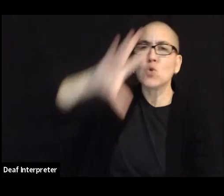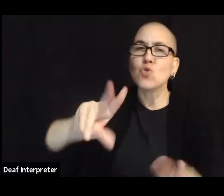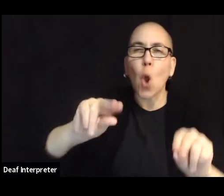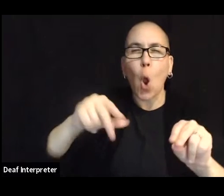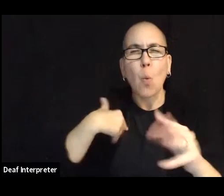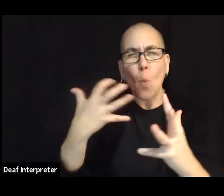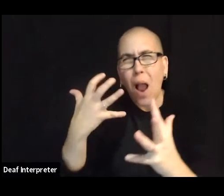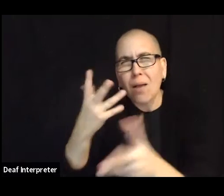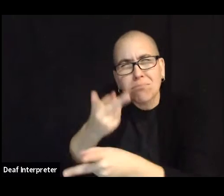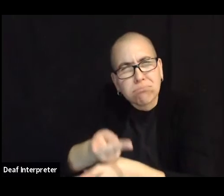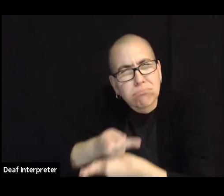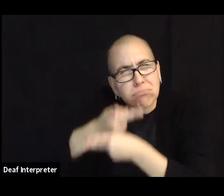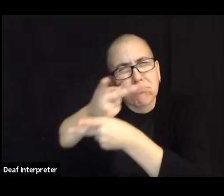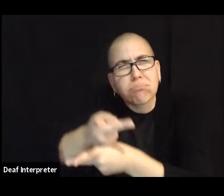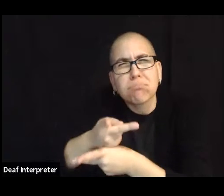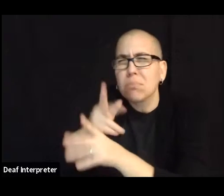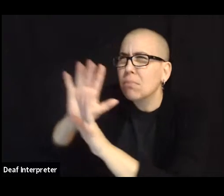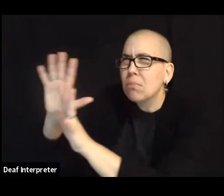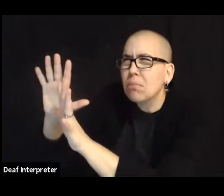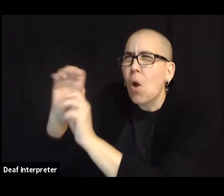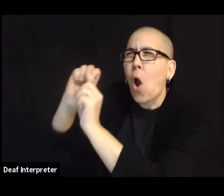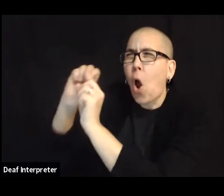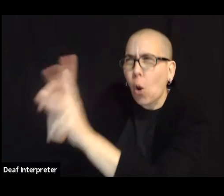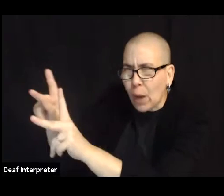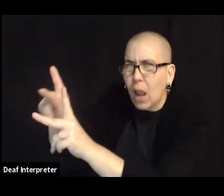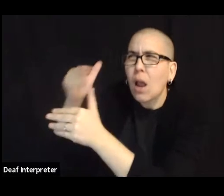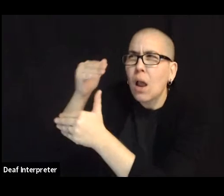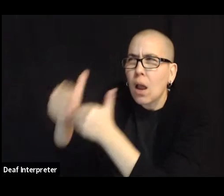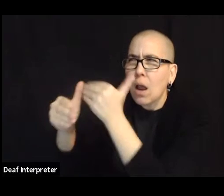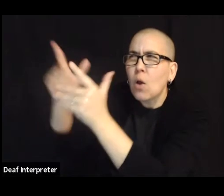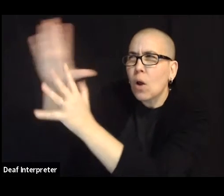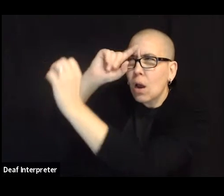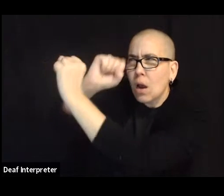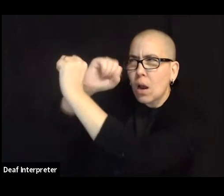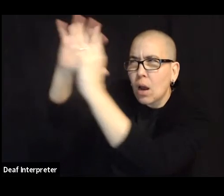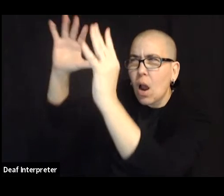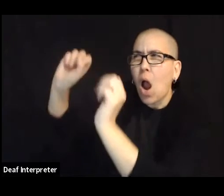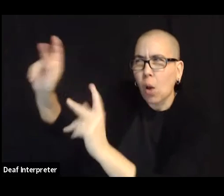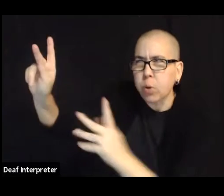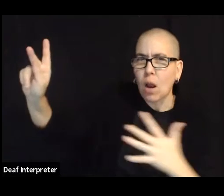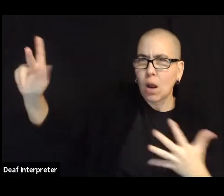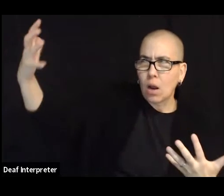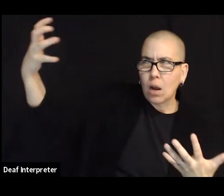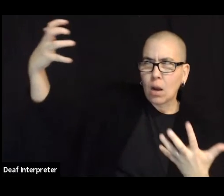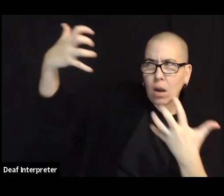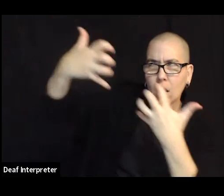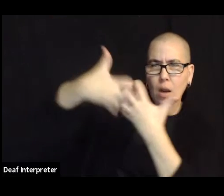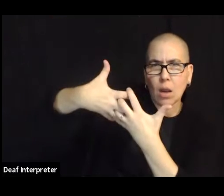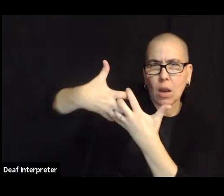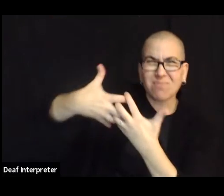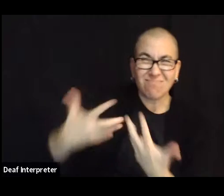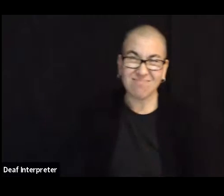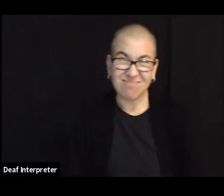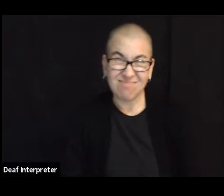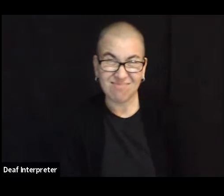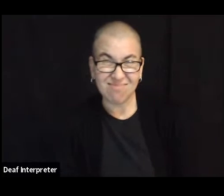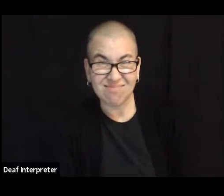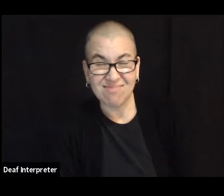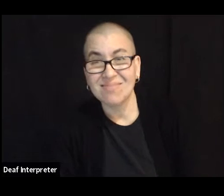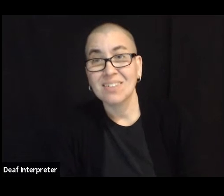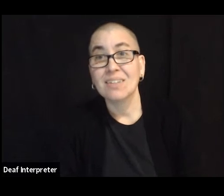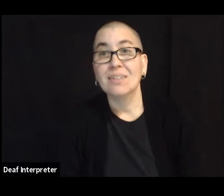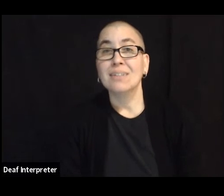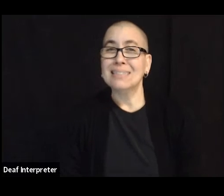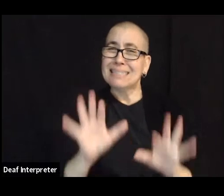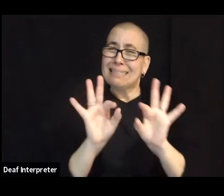of doing that. Kris? Right, I think it's important to note that, the information that we've gotten